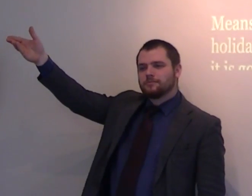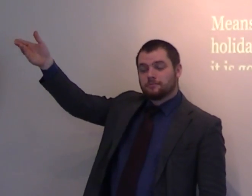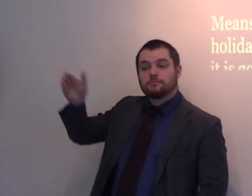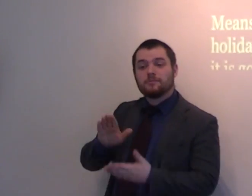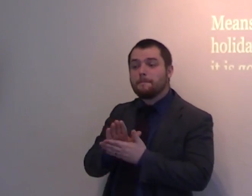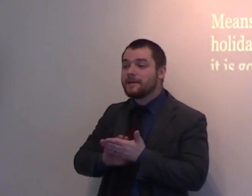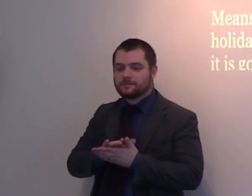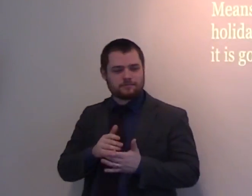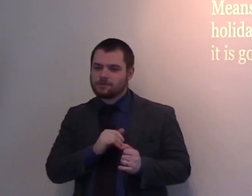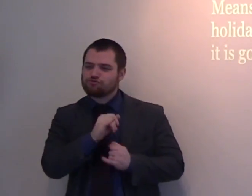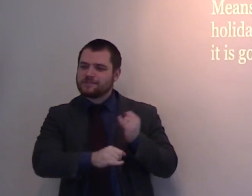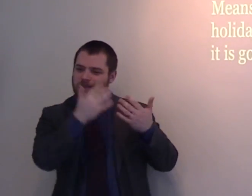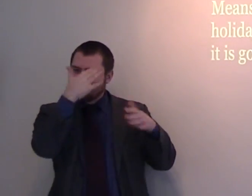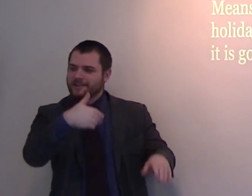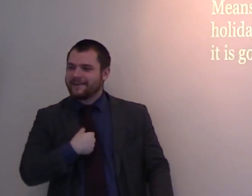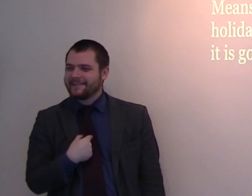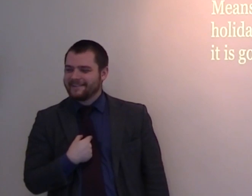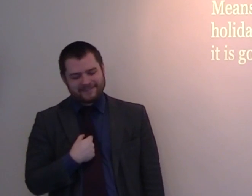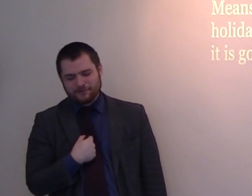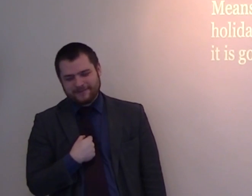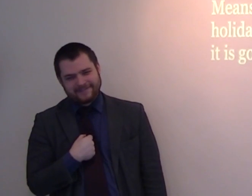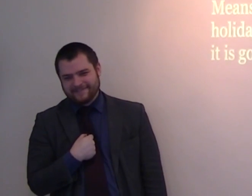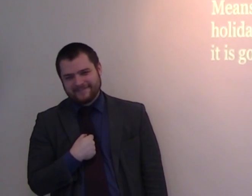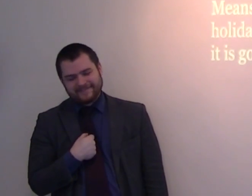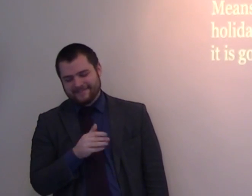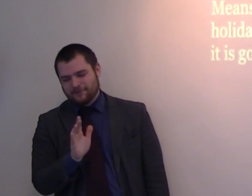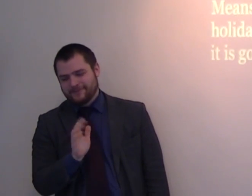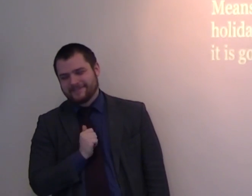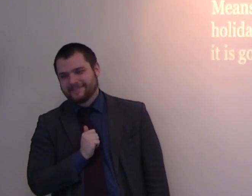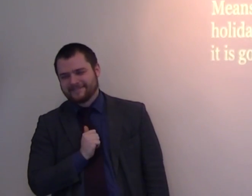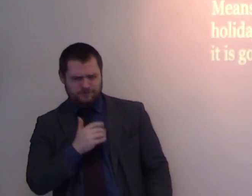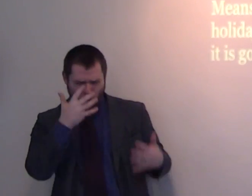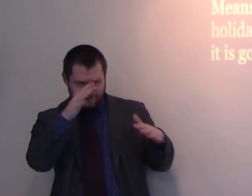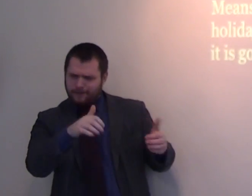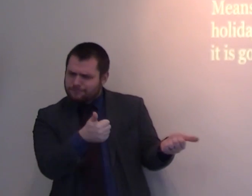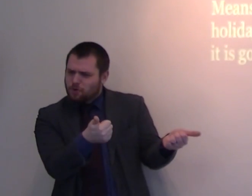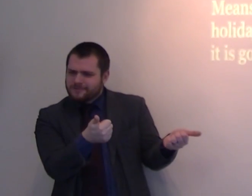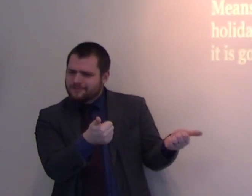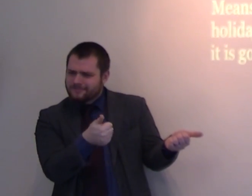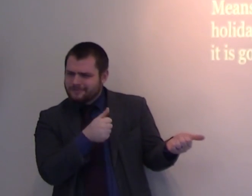Means I am criticizing holidays? No. Holidays are good and